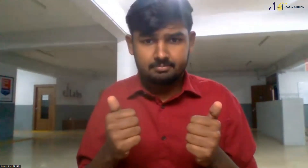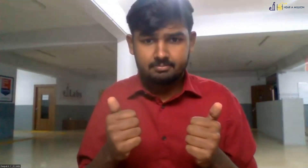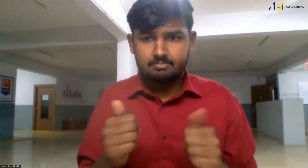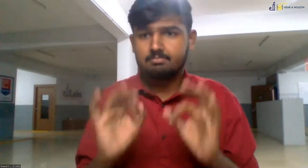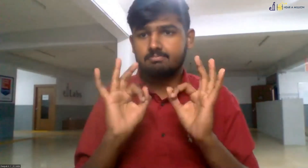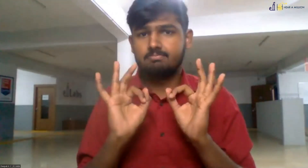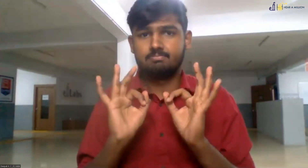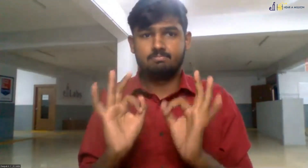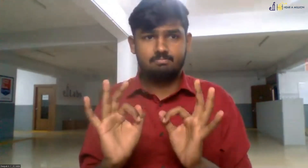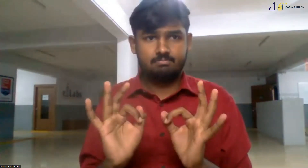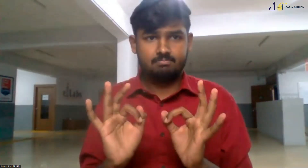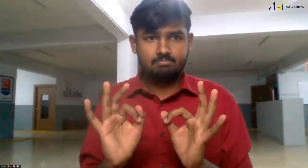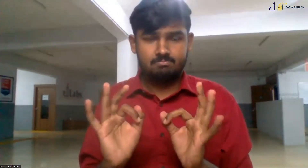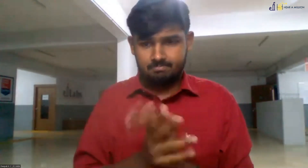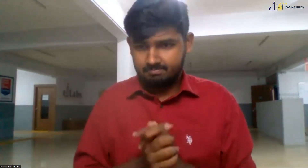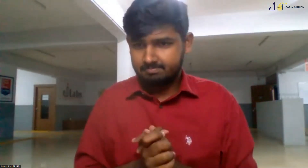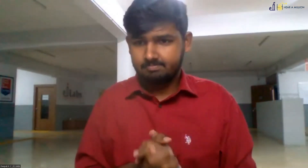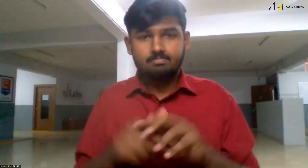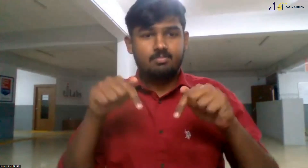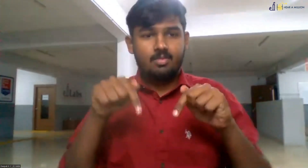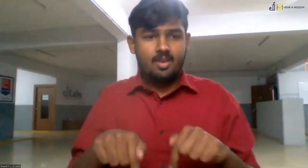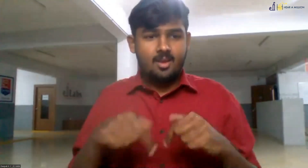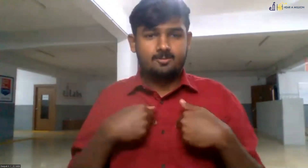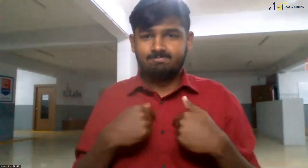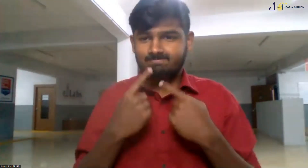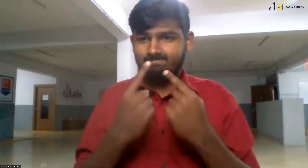let me know if you're facing any challenge.